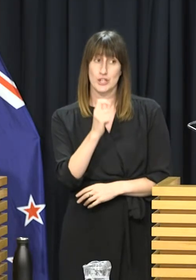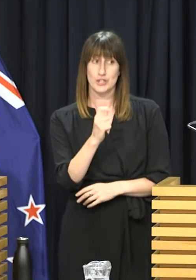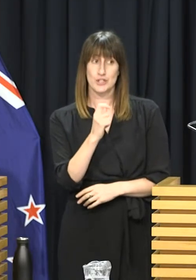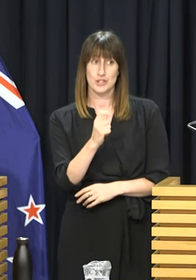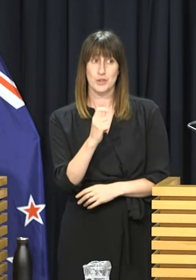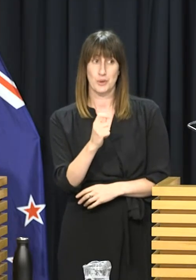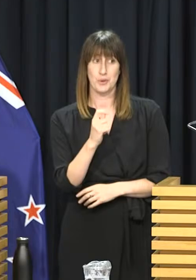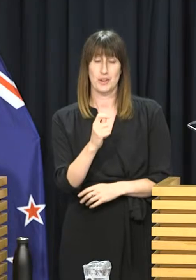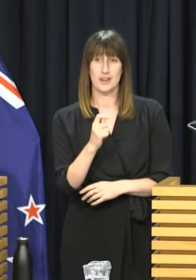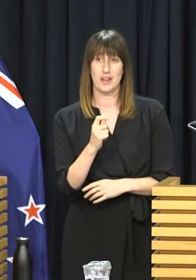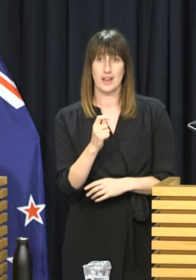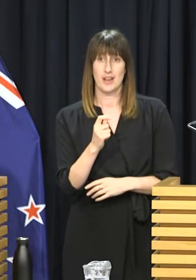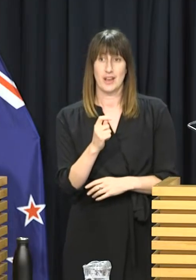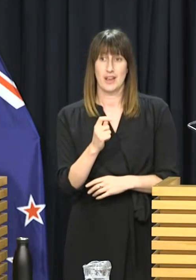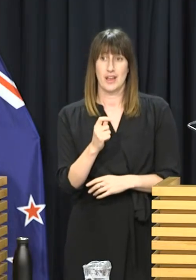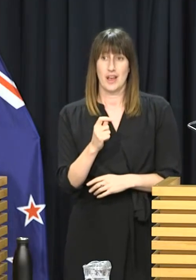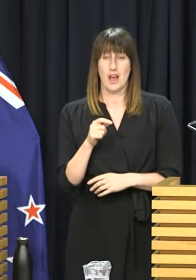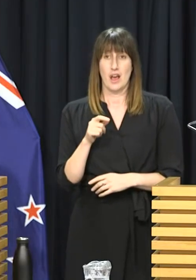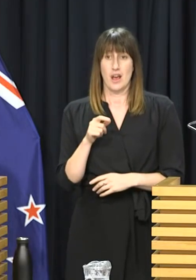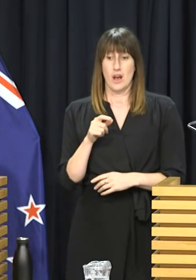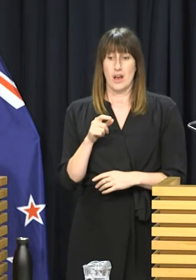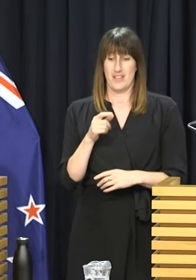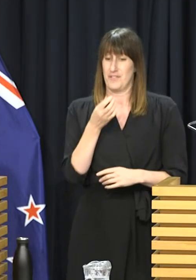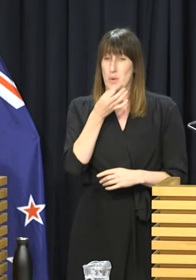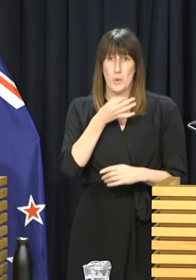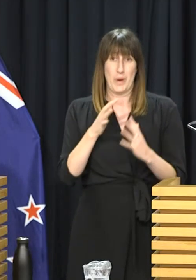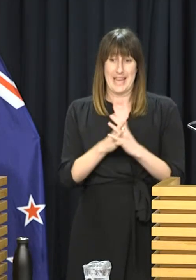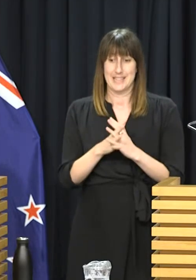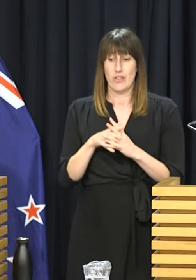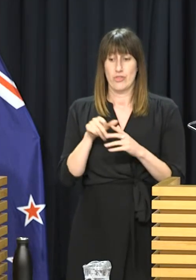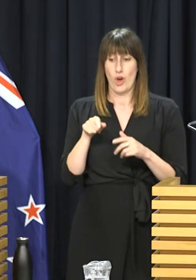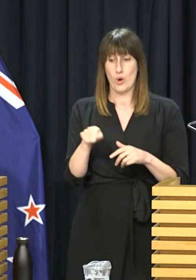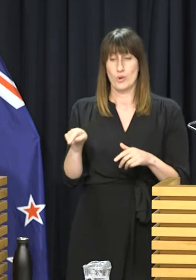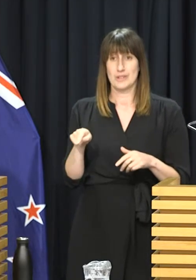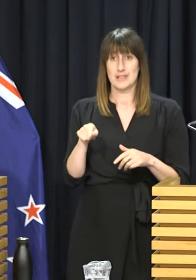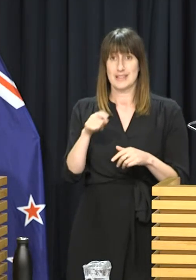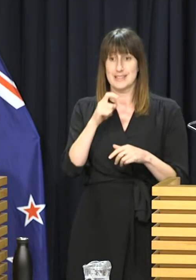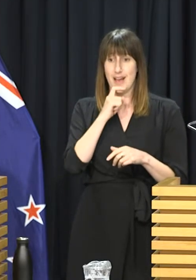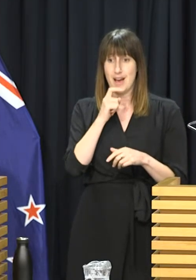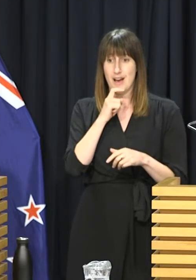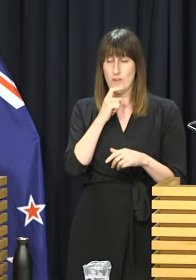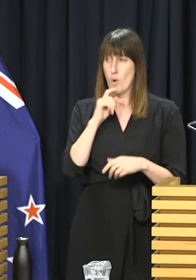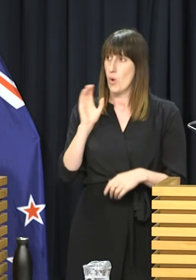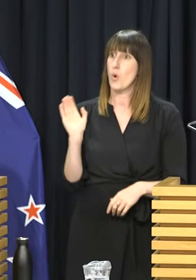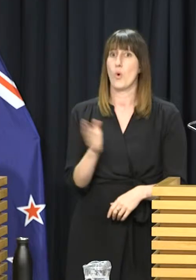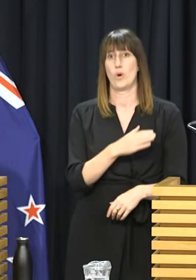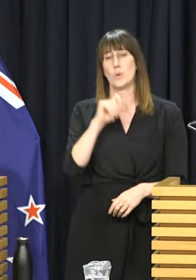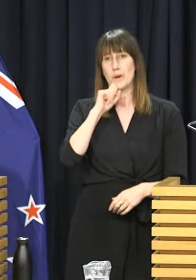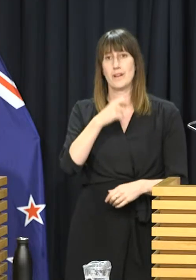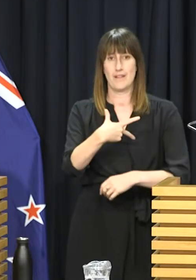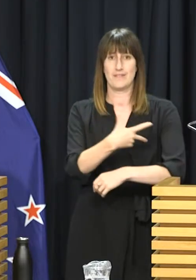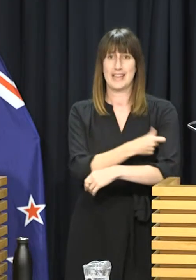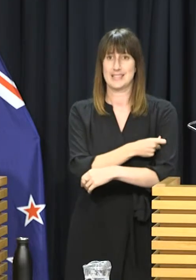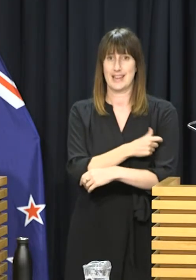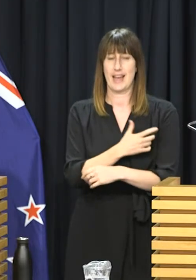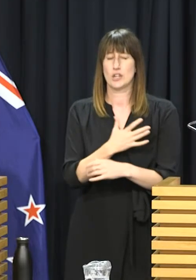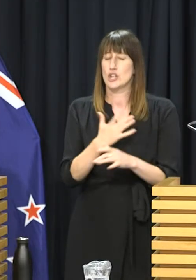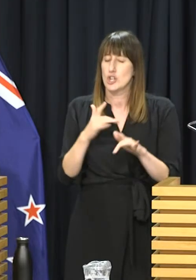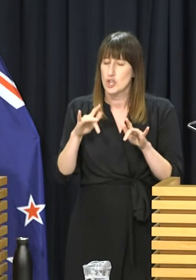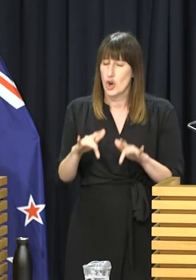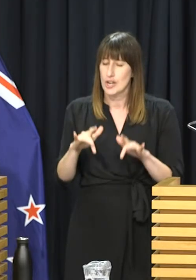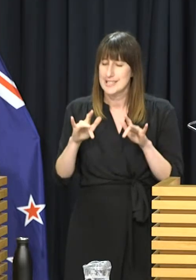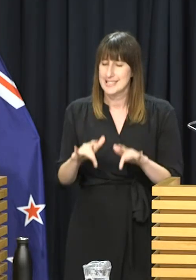these higher risk frontline roles unless they have been vaccinated. We are not at that point quite